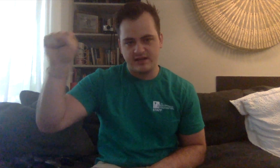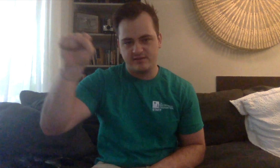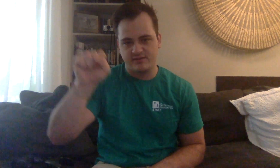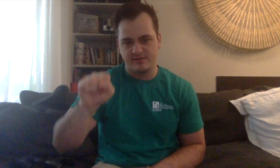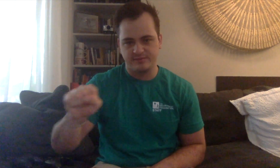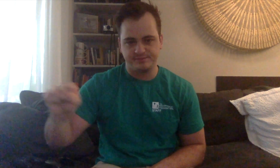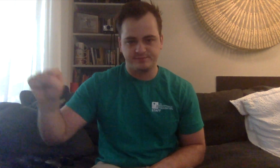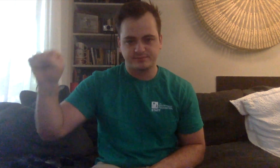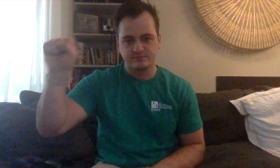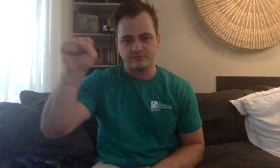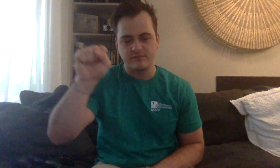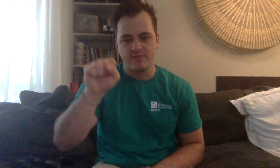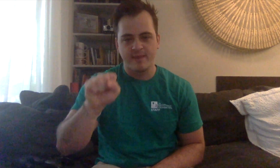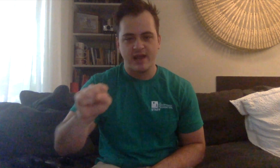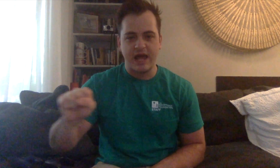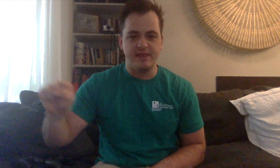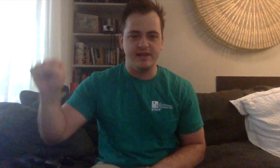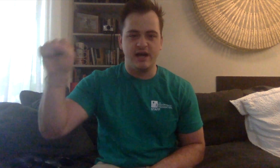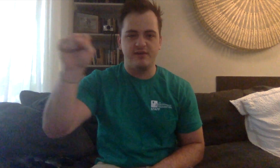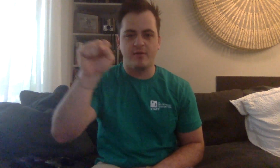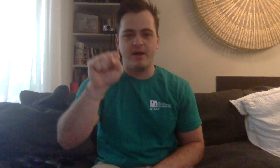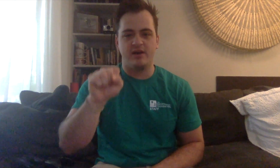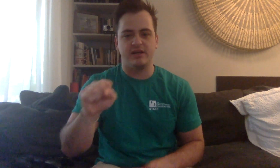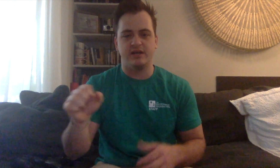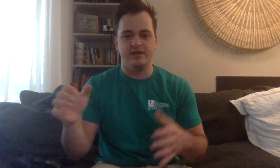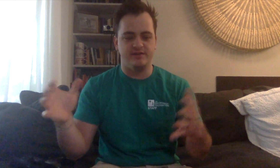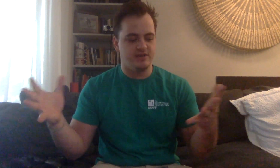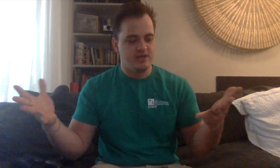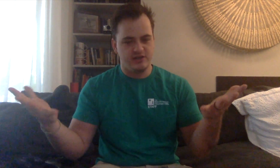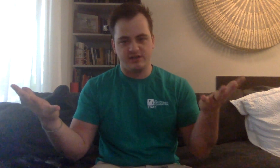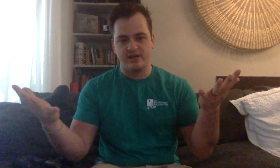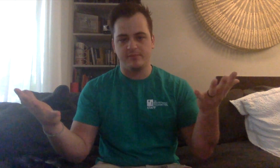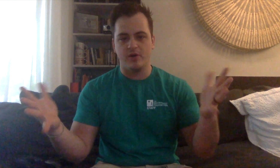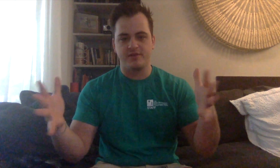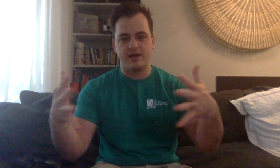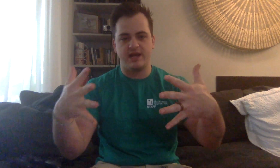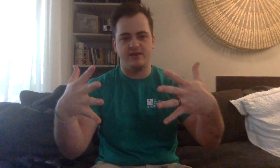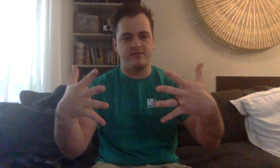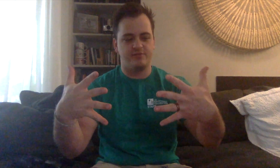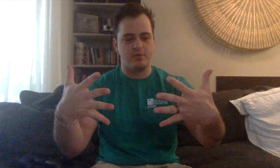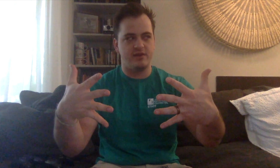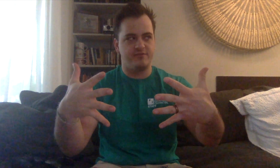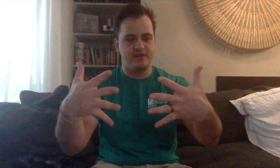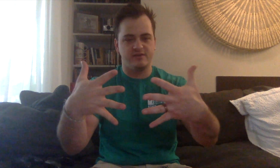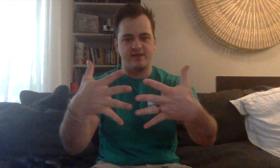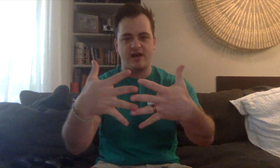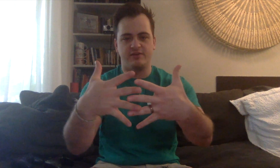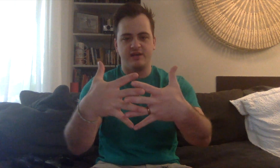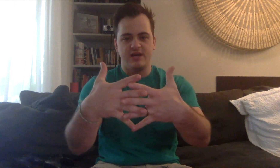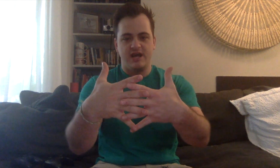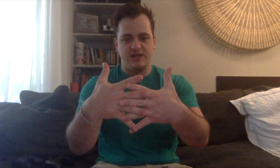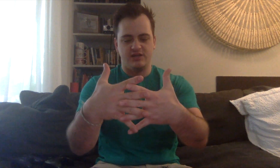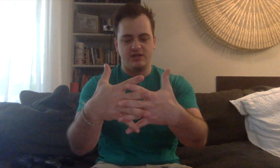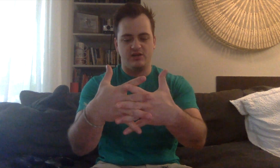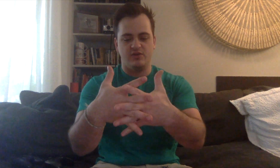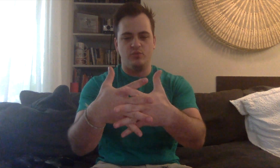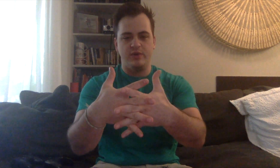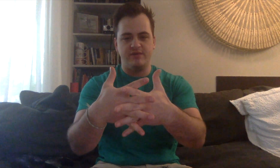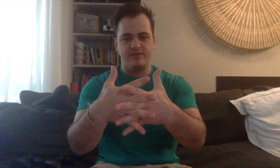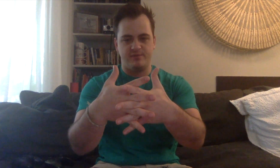states. And then of America is you're going to take both your hands, spread the fingers out, and you're going to weave them in